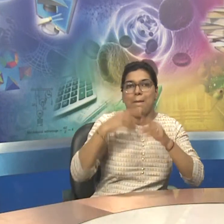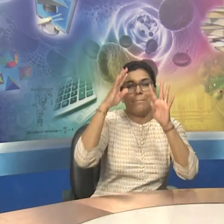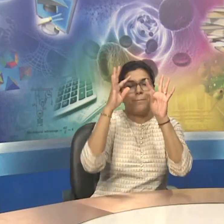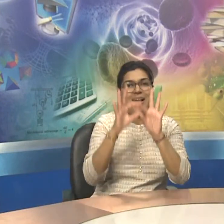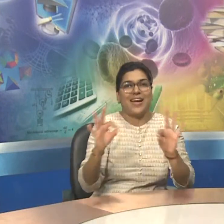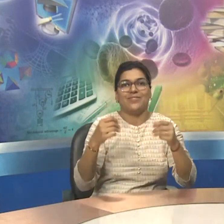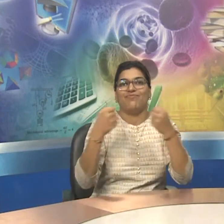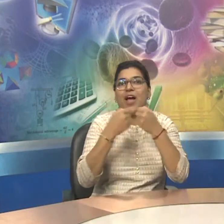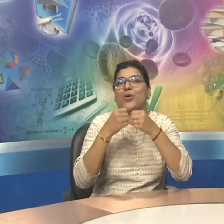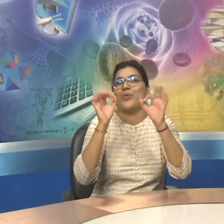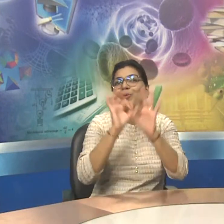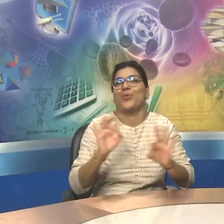The state